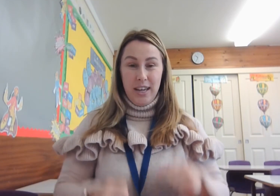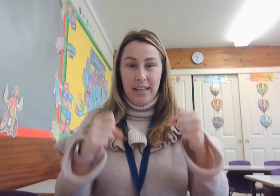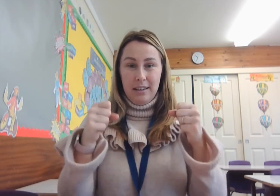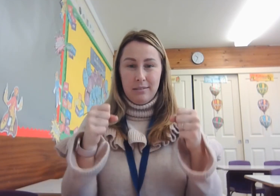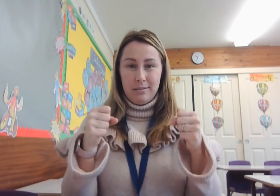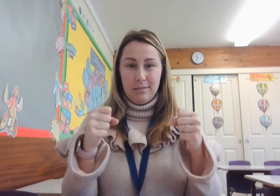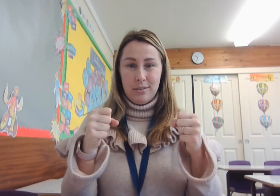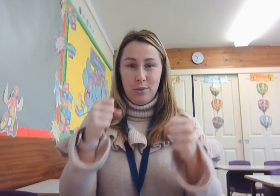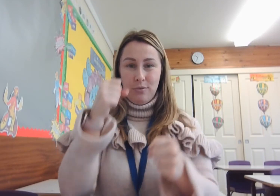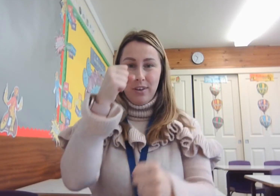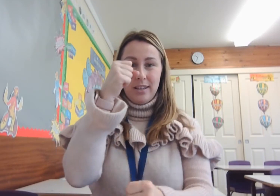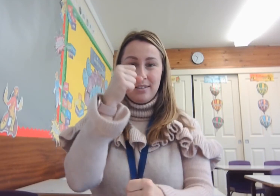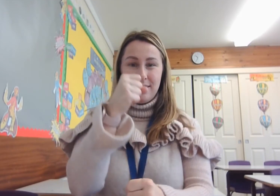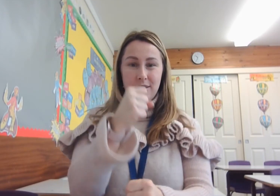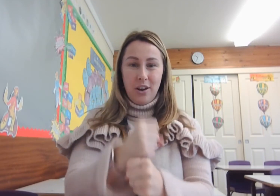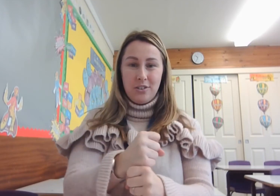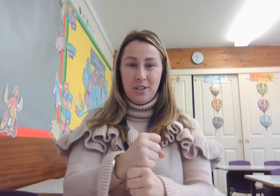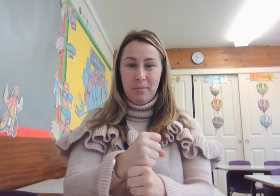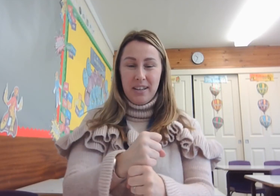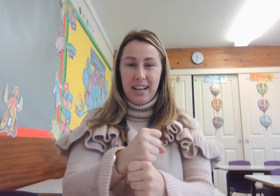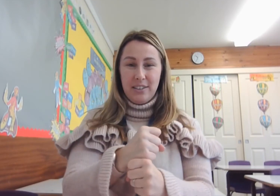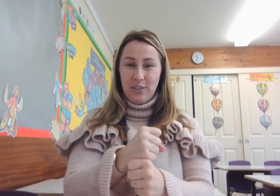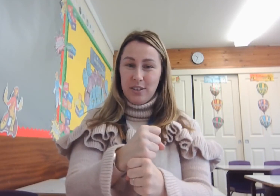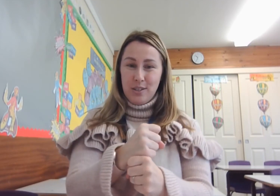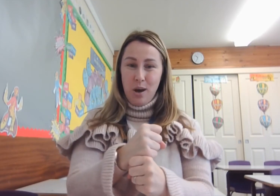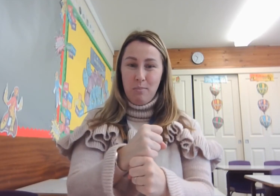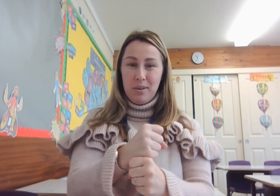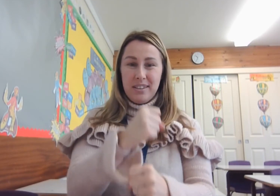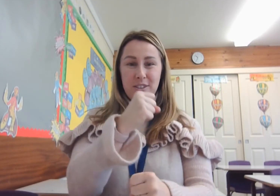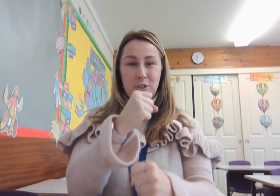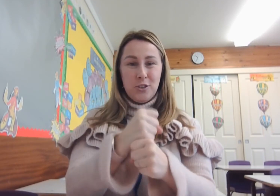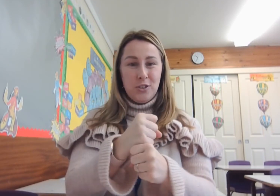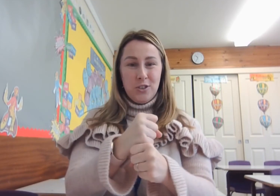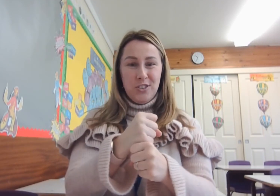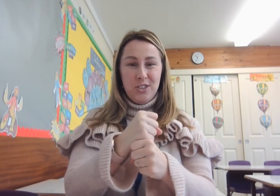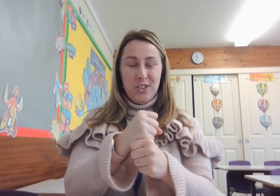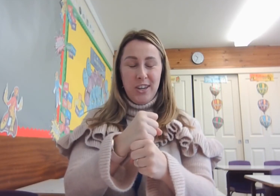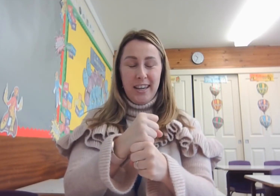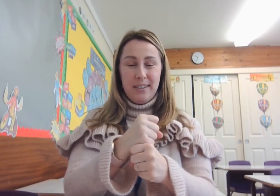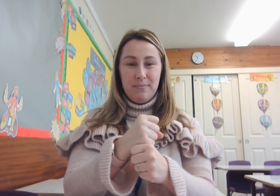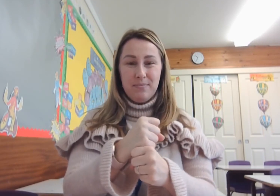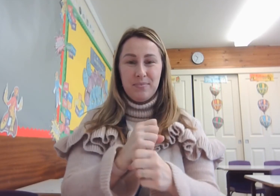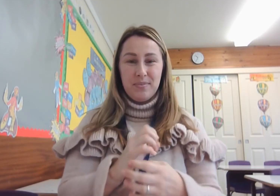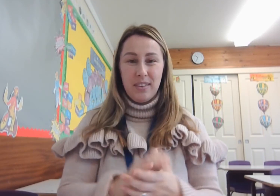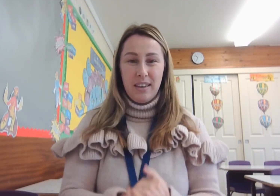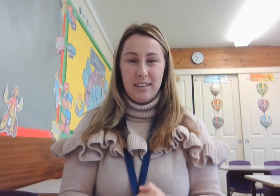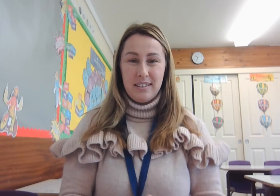G. 2 fists, your dominant hand on the top. G.